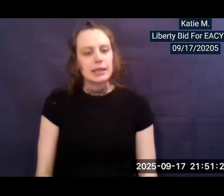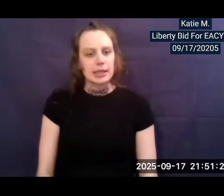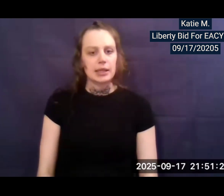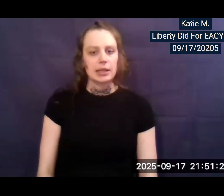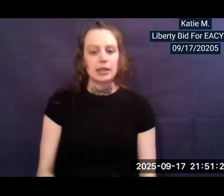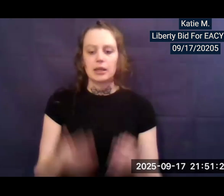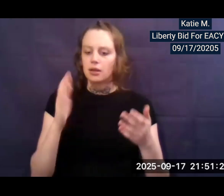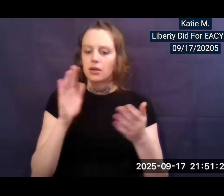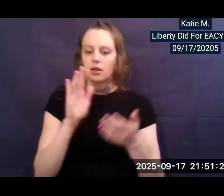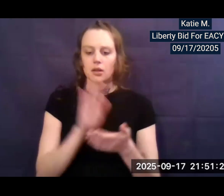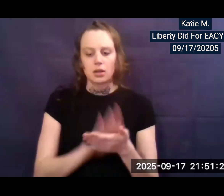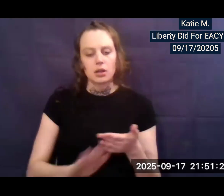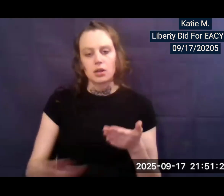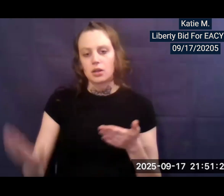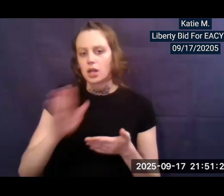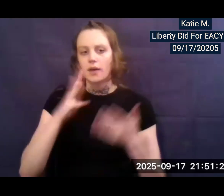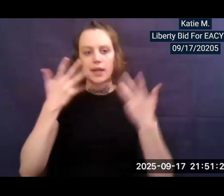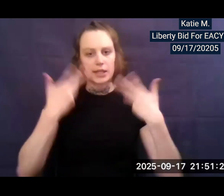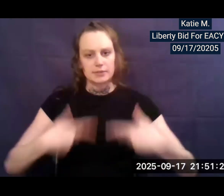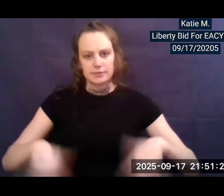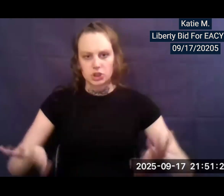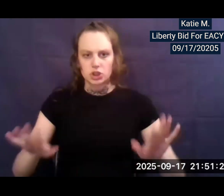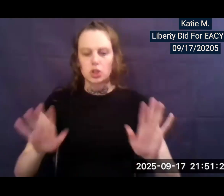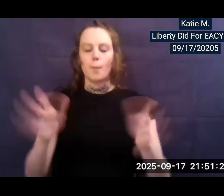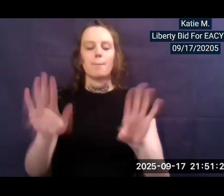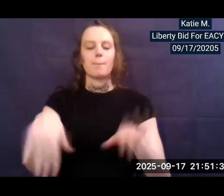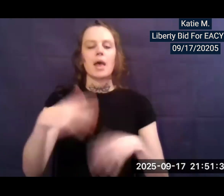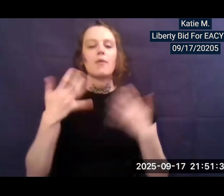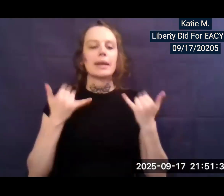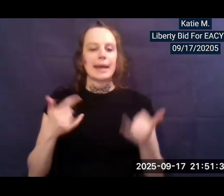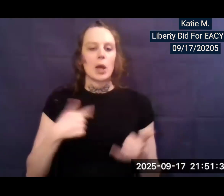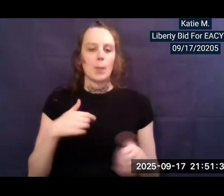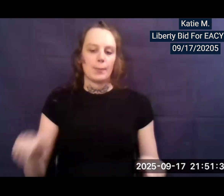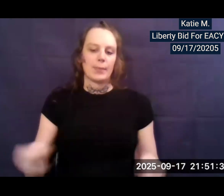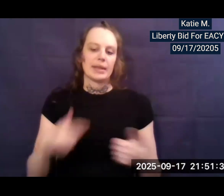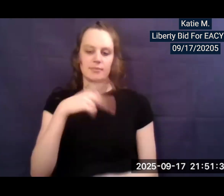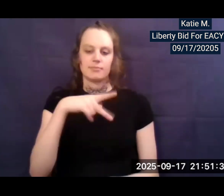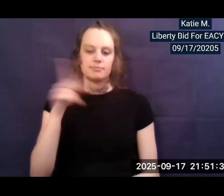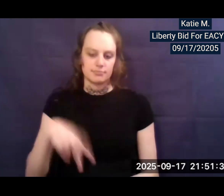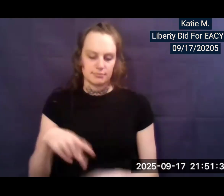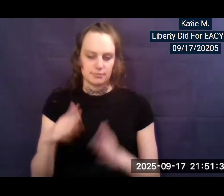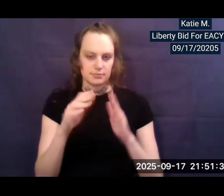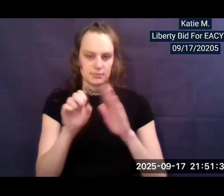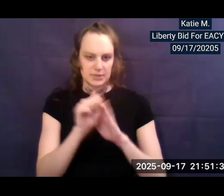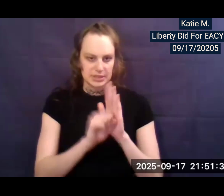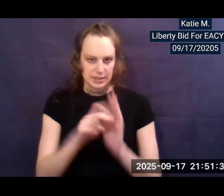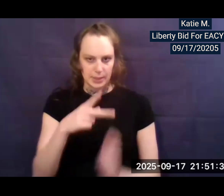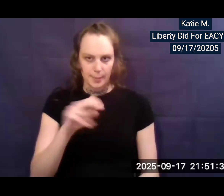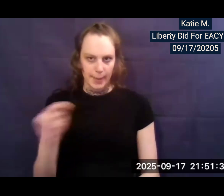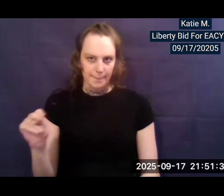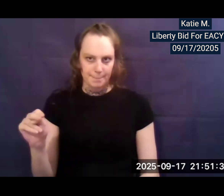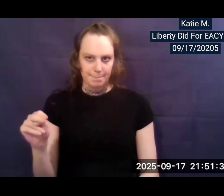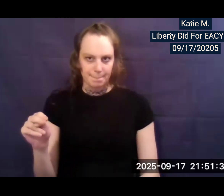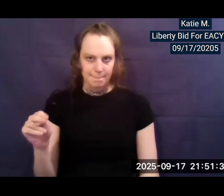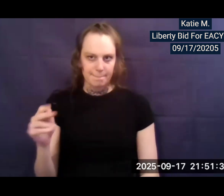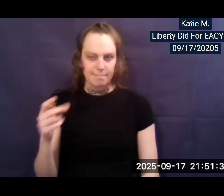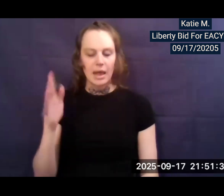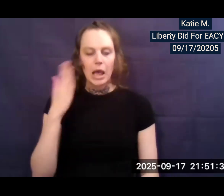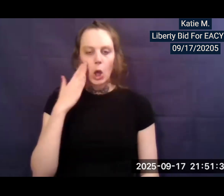live in Philadelphia, Pennsylvania now. Um After college. I thought like that, like moving to the city from a little town, not that little,